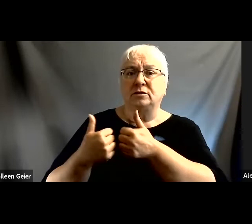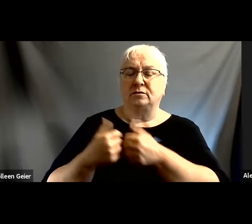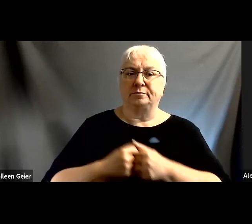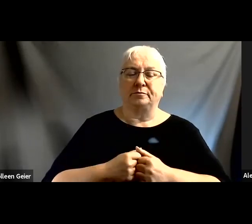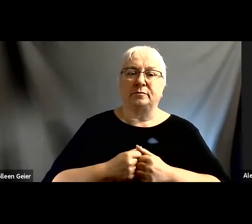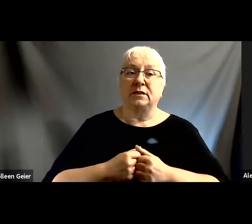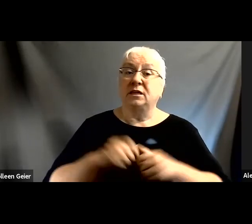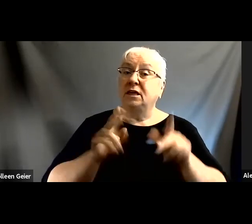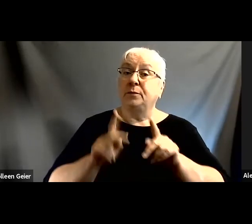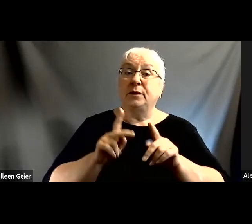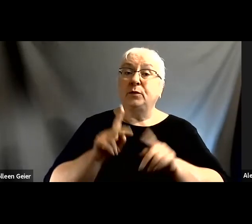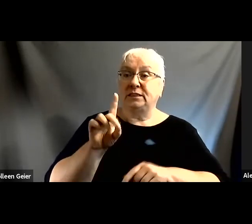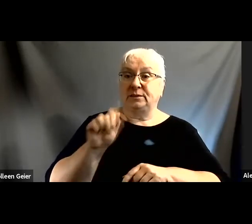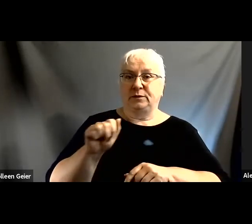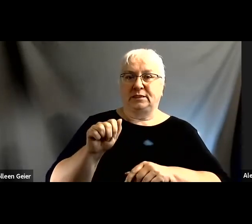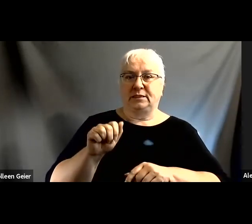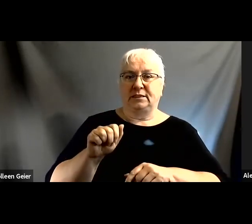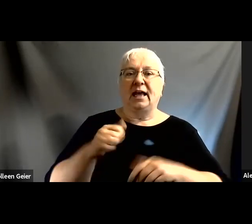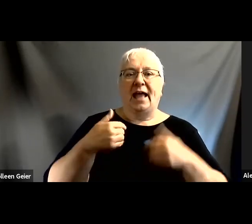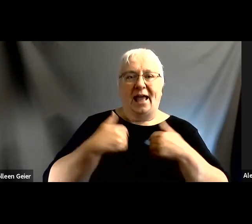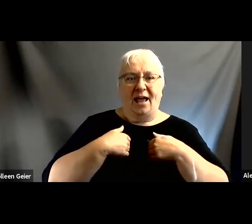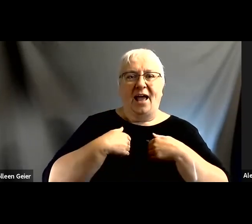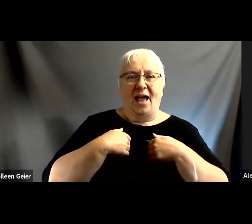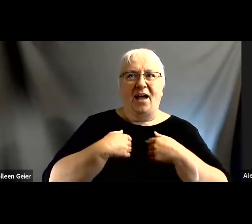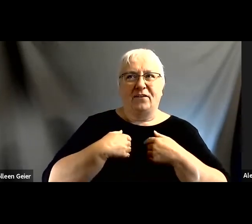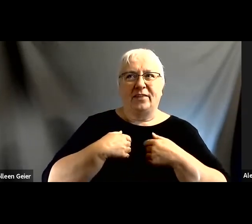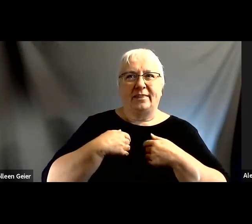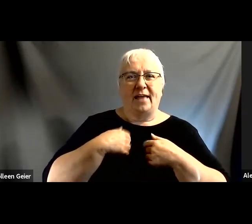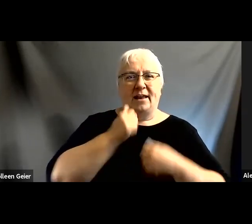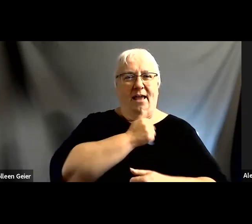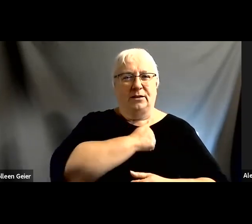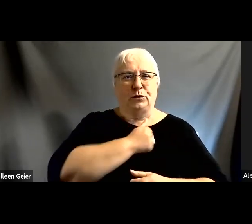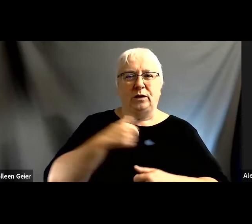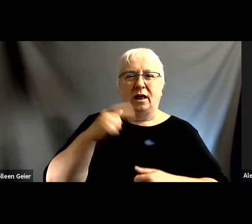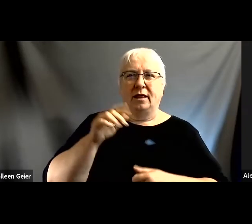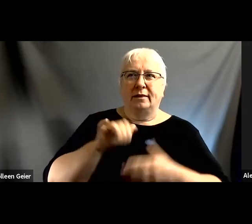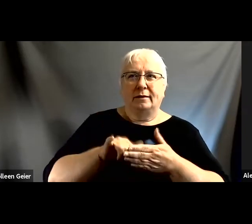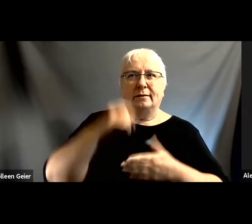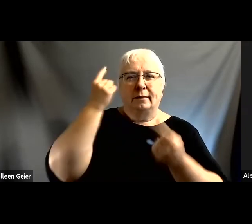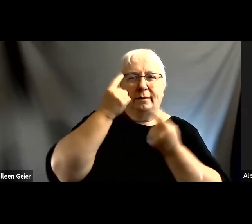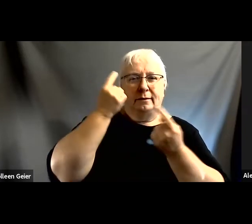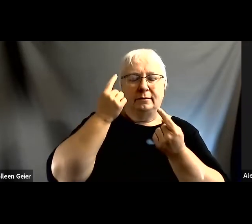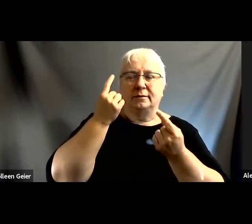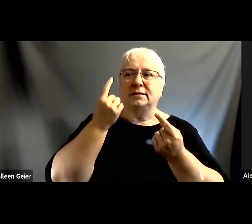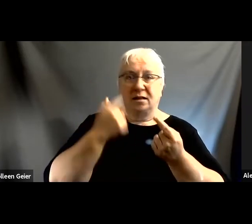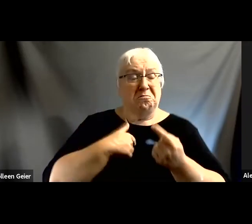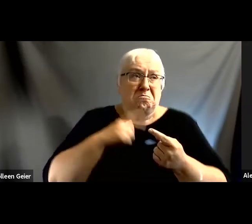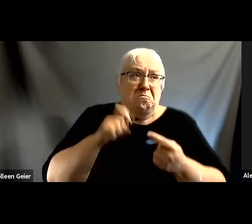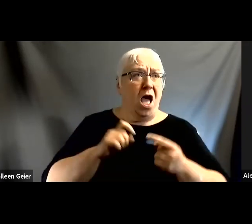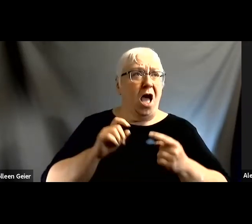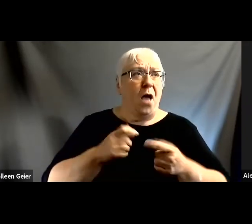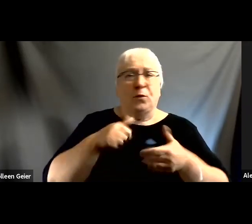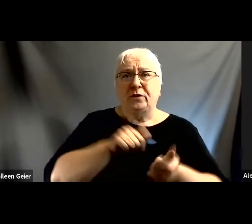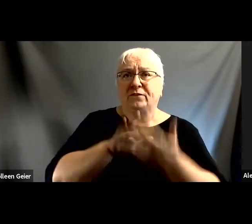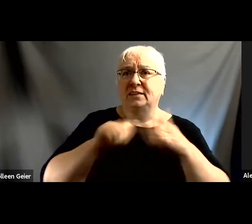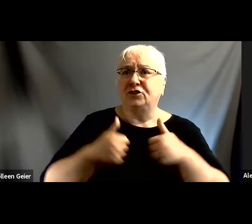People with disabilities have that as a mindset, and they have that as part of their internal DNA, and they